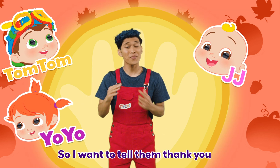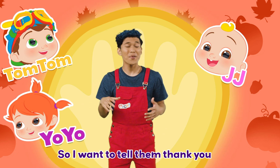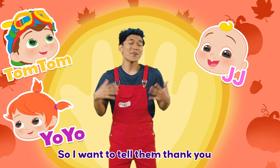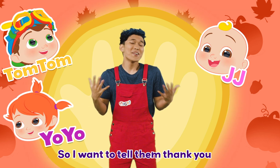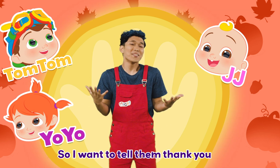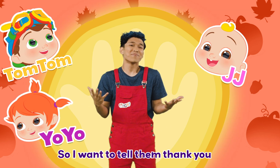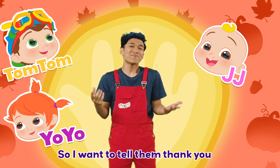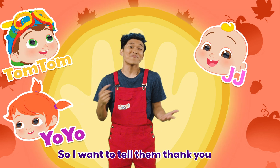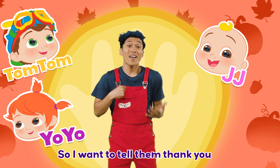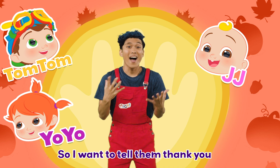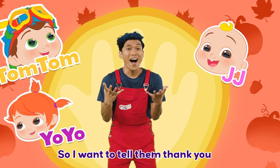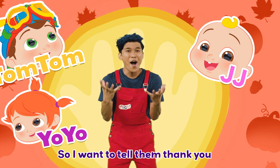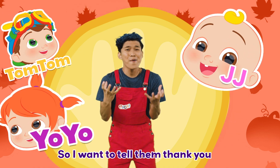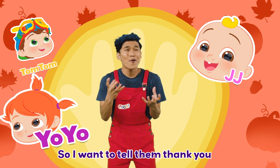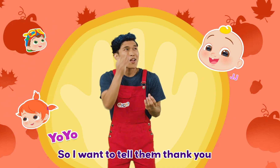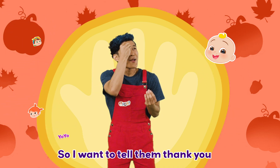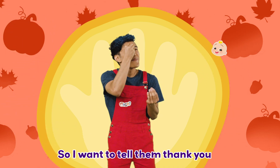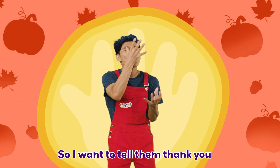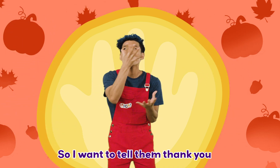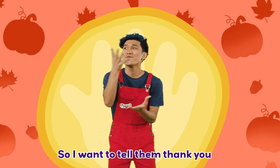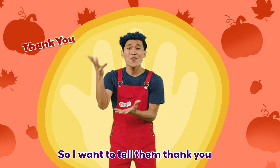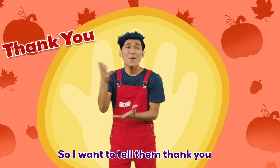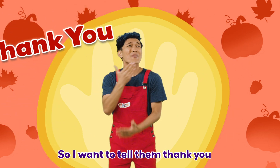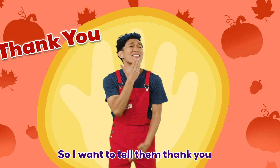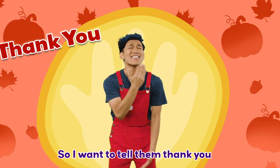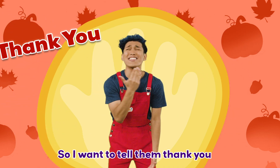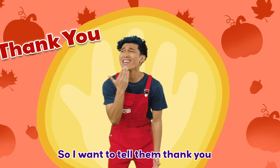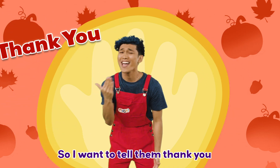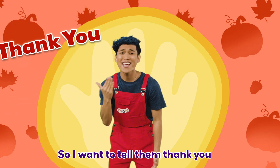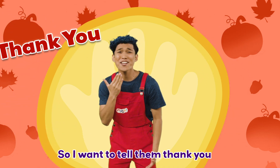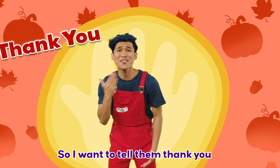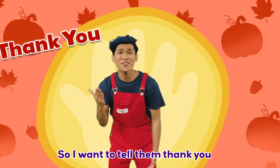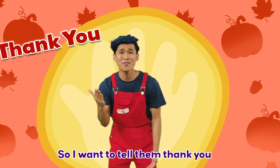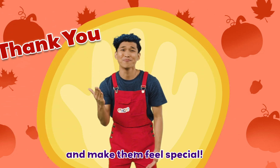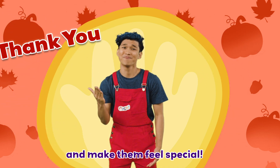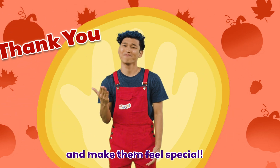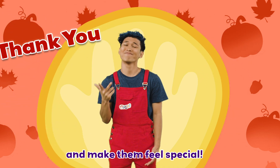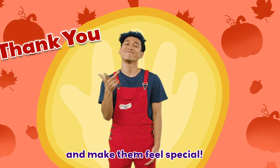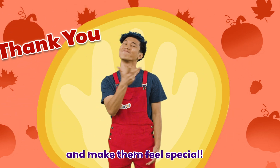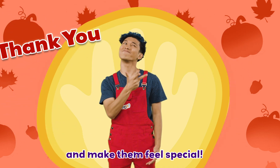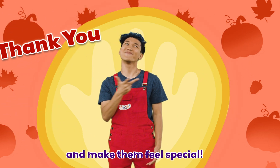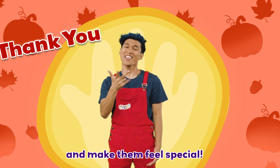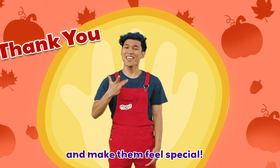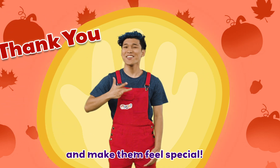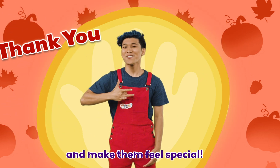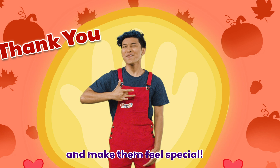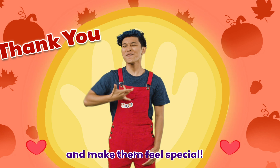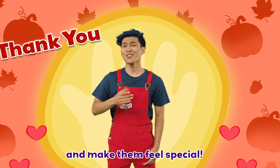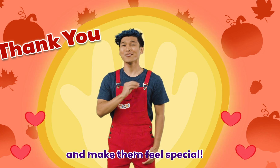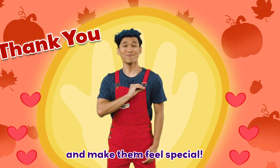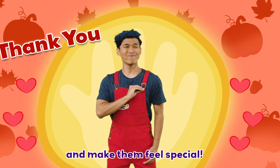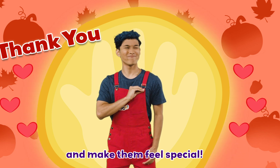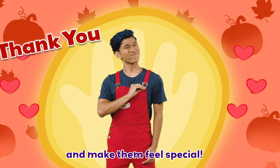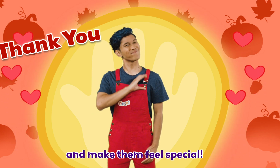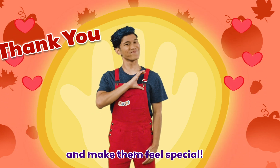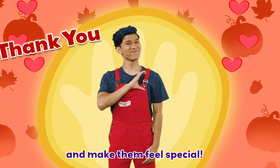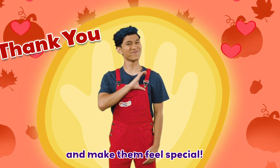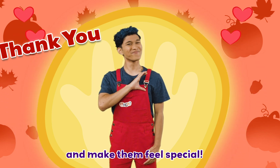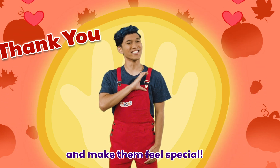So, I want to tell them thank you and make them feel special.